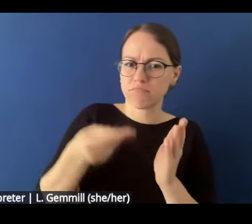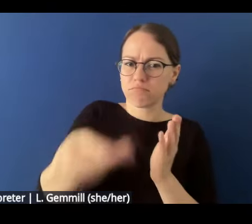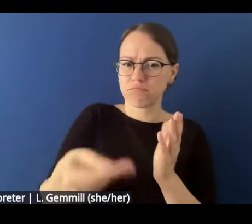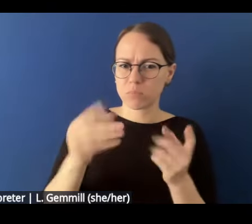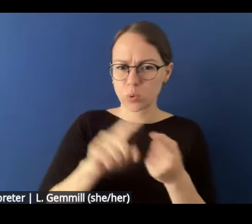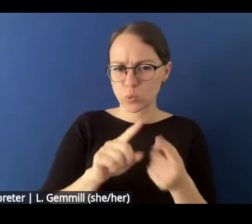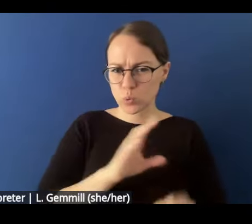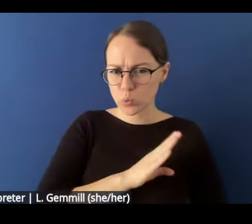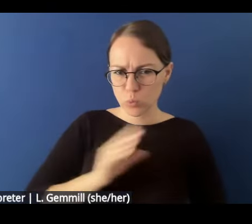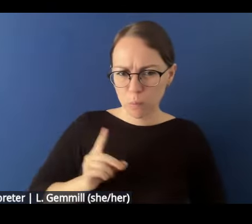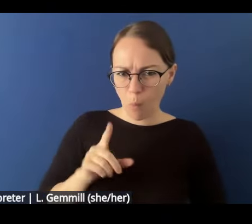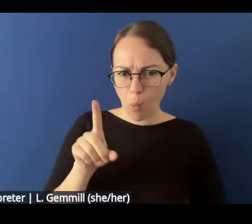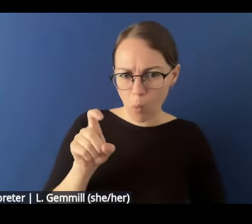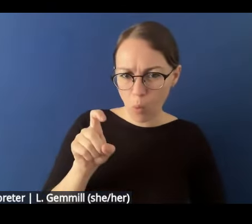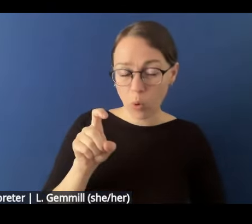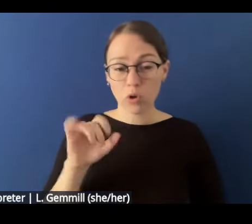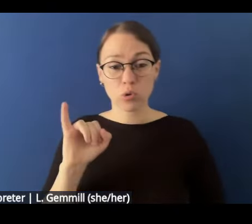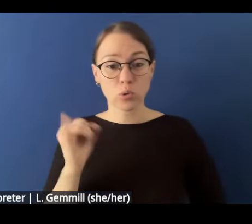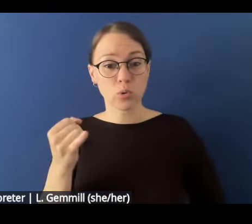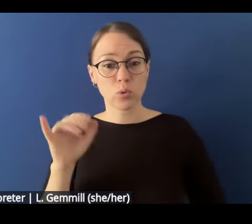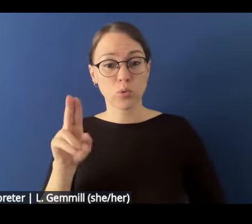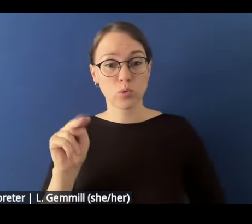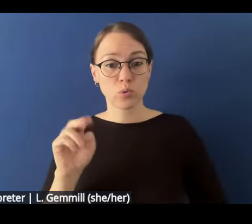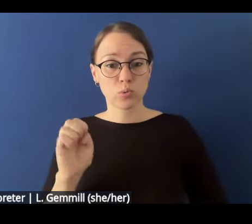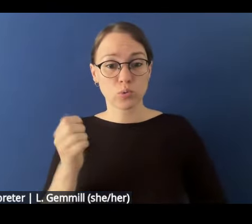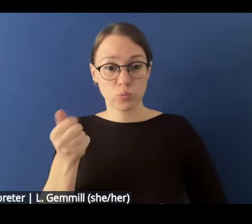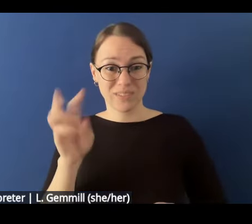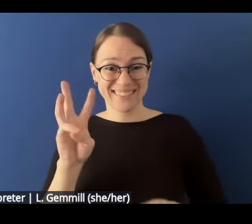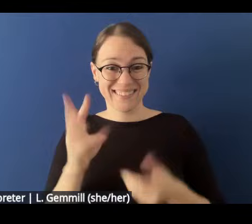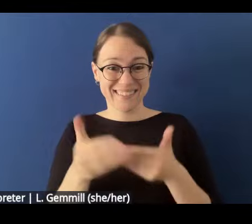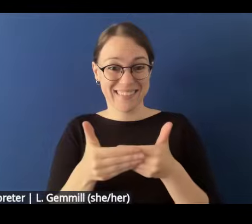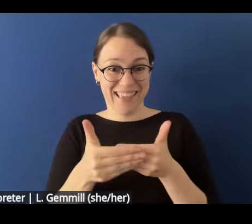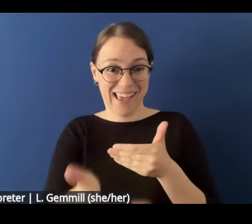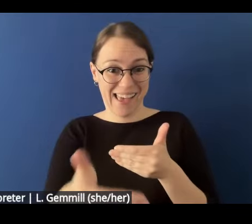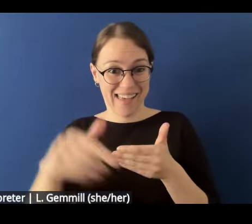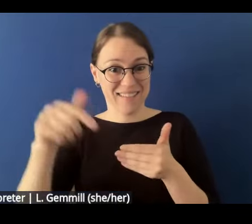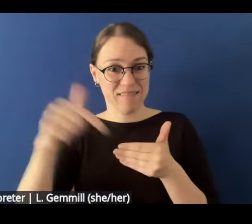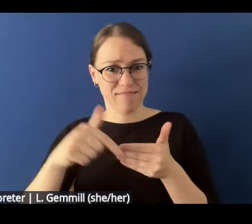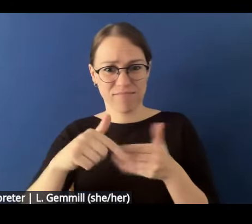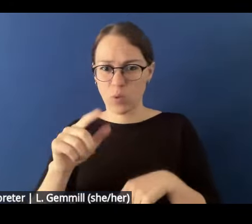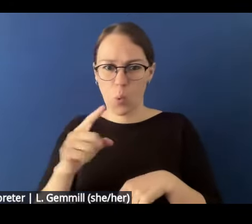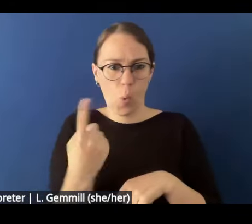the only proposed constitutional amendment before the board was the revised,